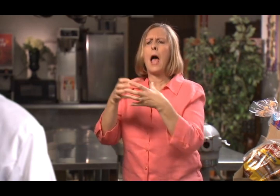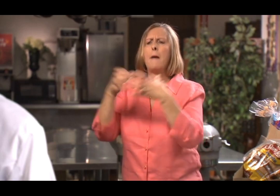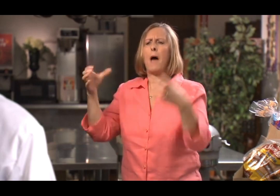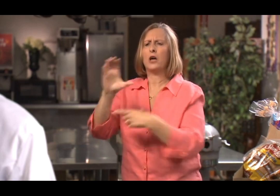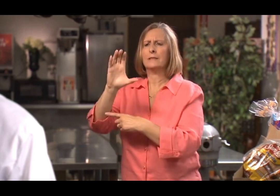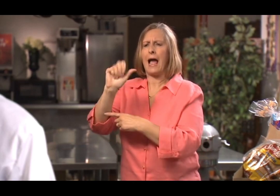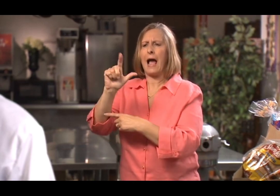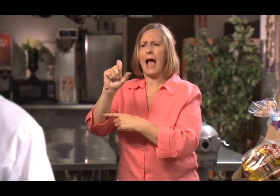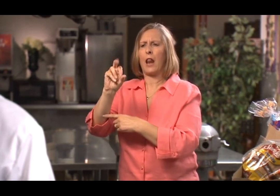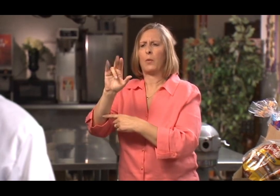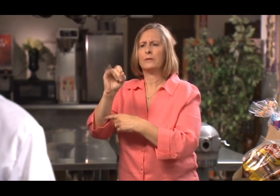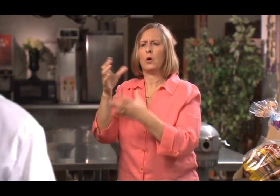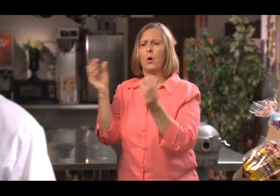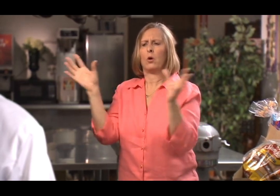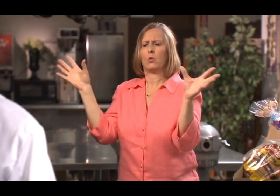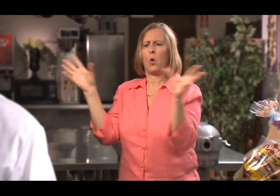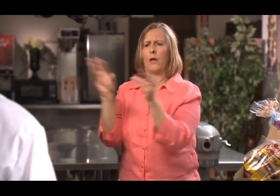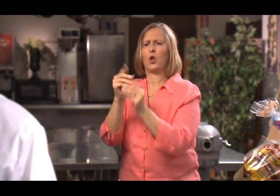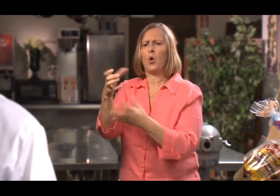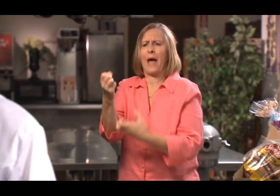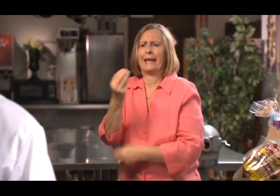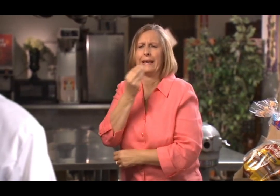How many total calories do you want to eat?